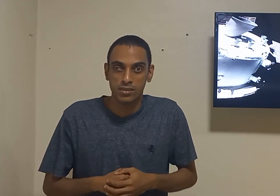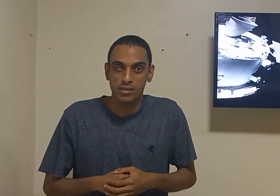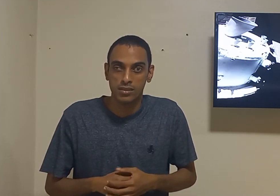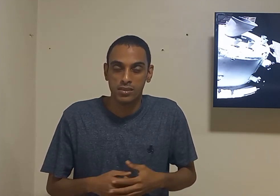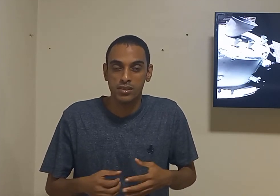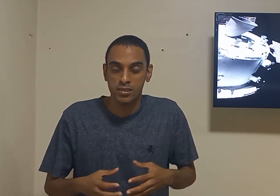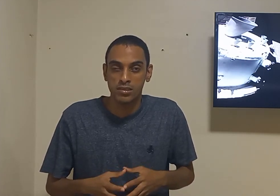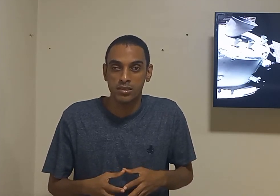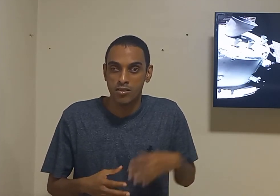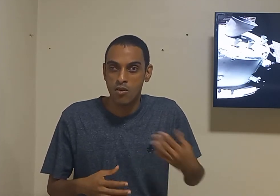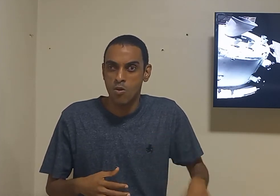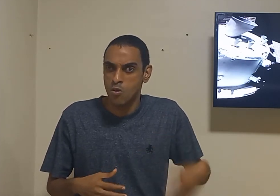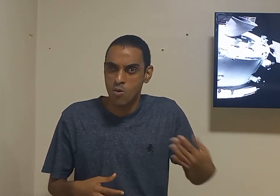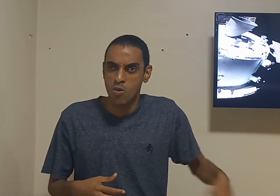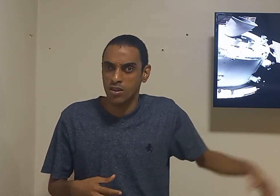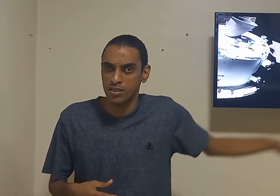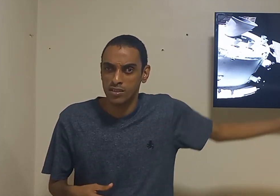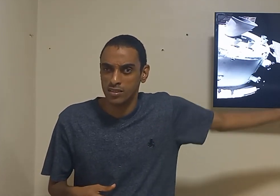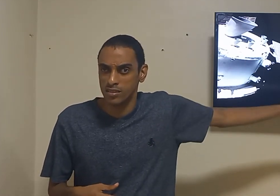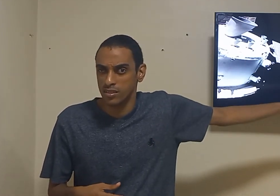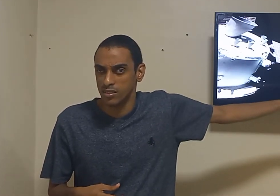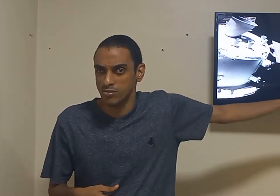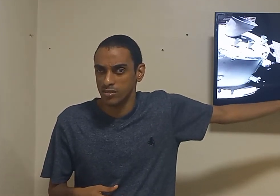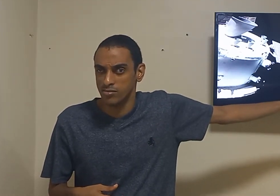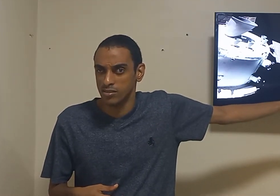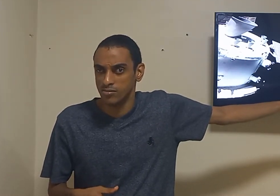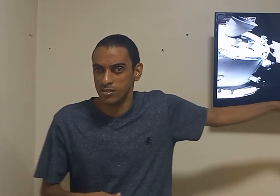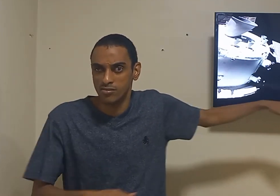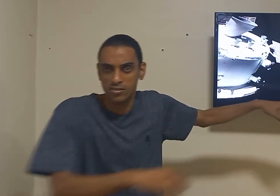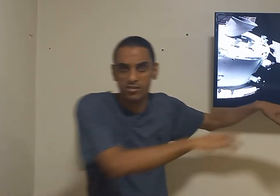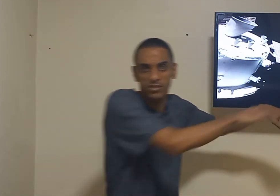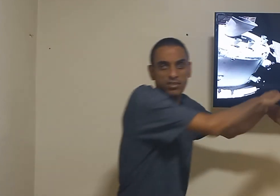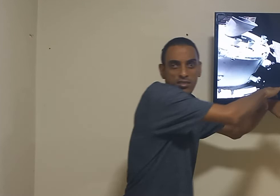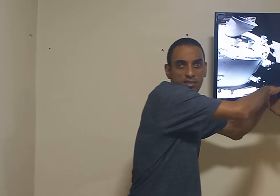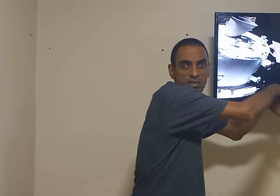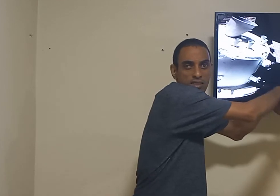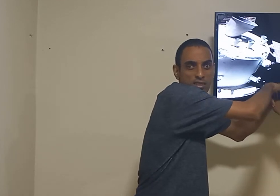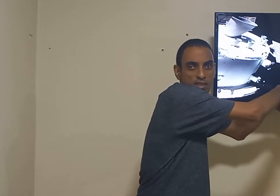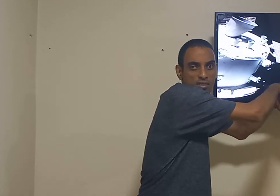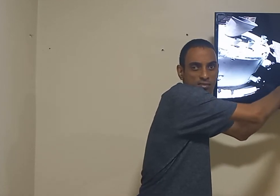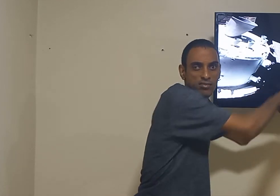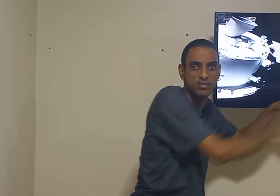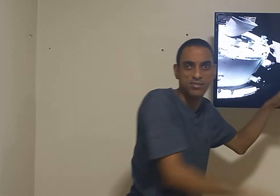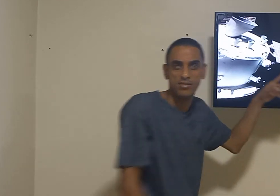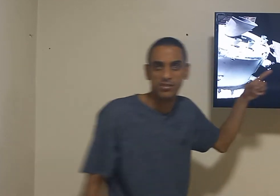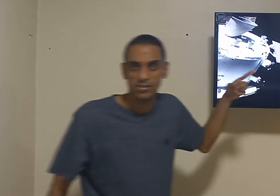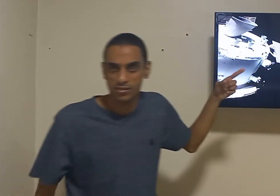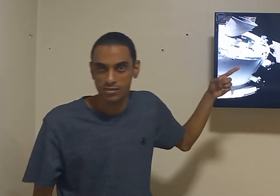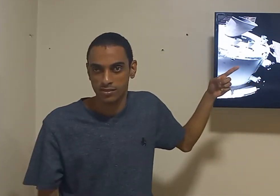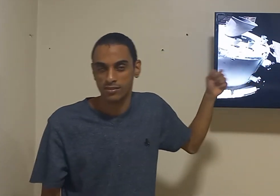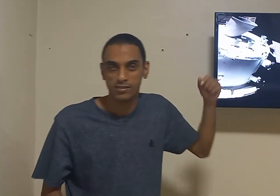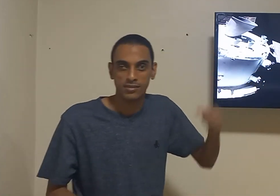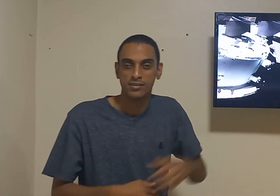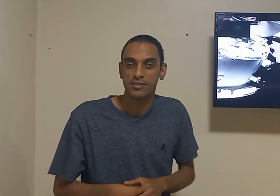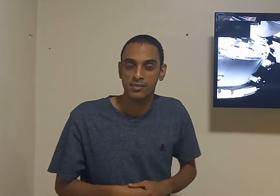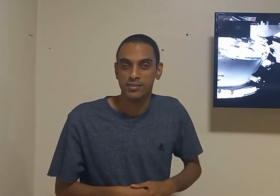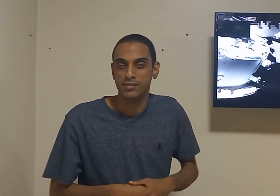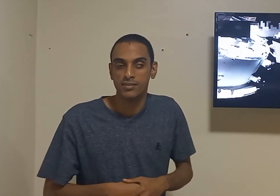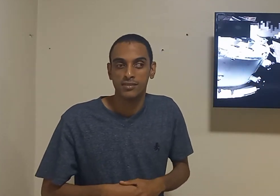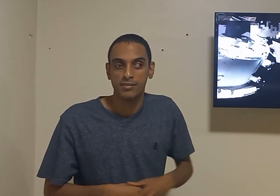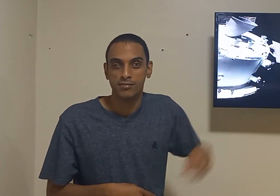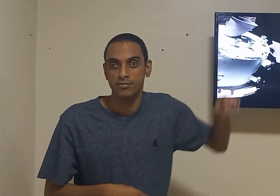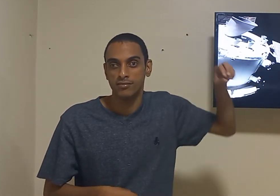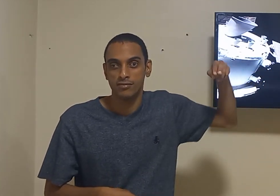the orbital maneuvering system, or OMS engine, that main engine on the top left of your screen there, that was used an hour